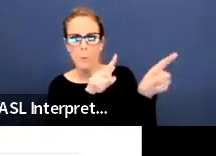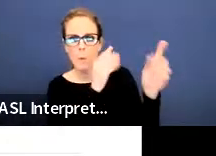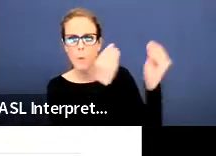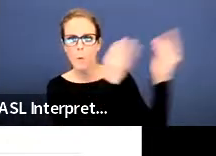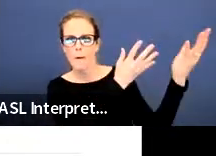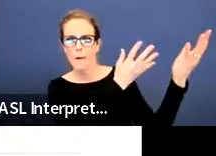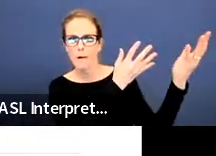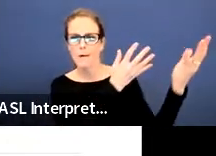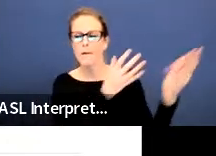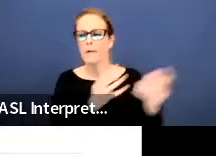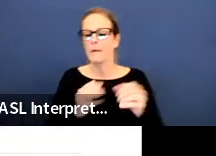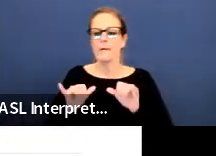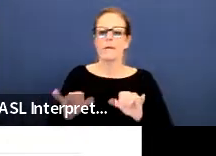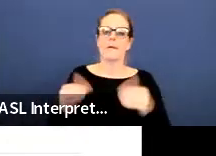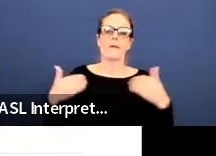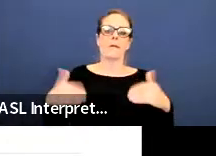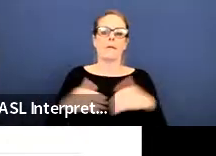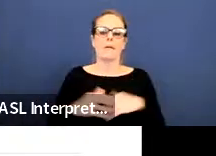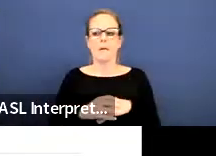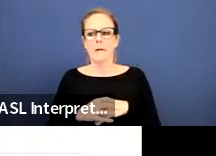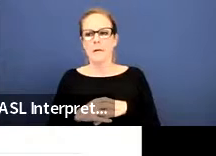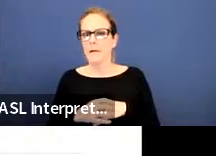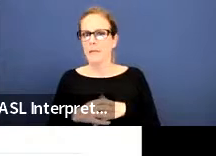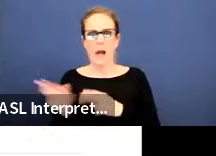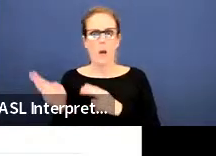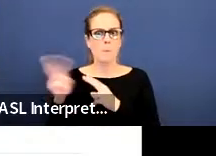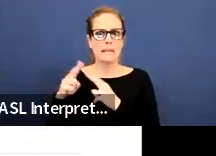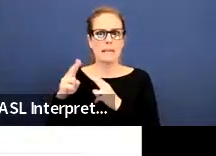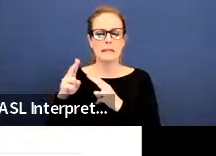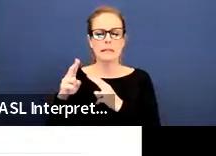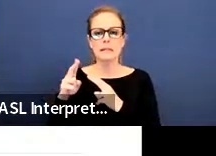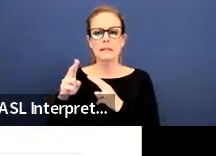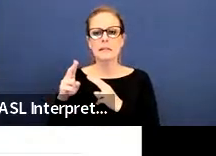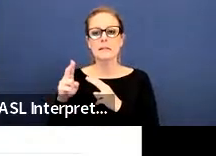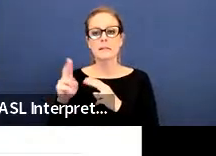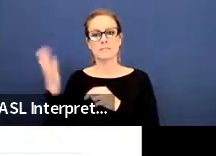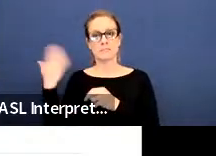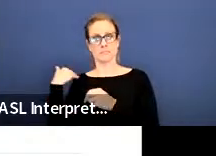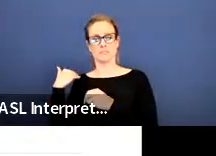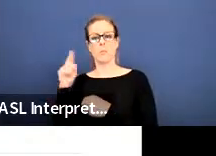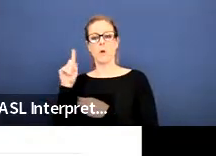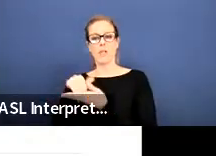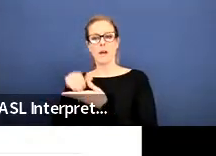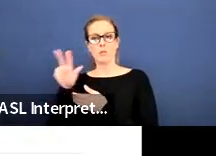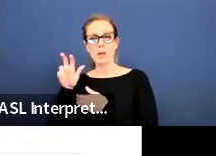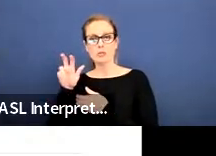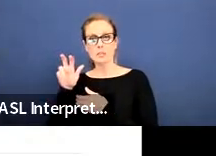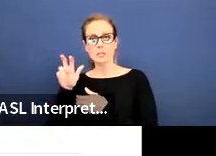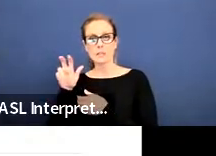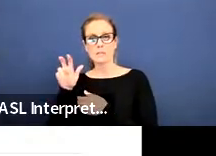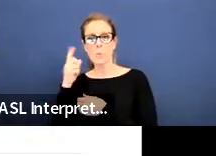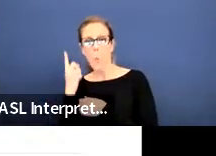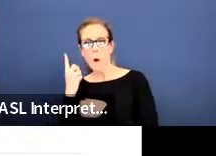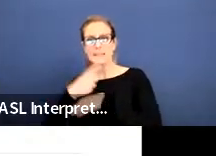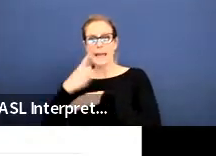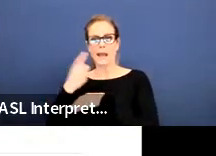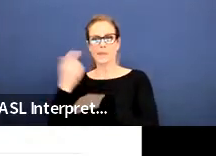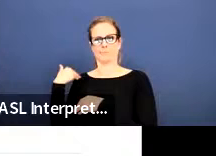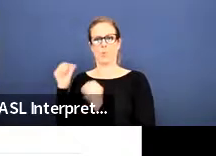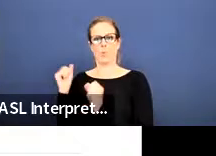just, I think we peaked around 1,300 cases reported on a single day last